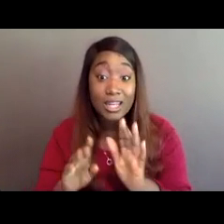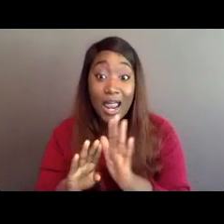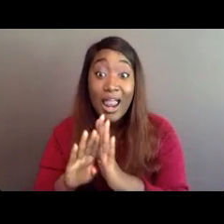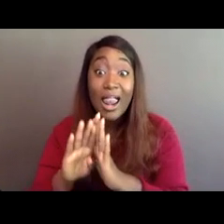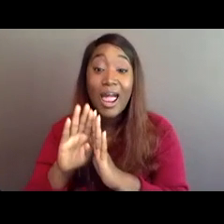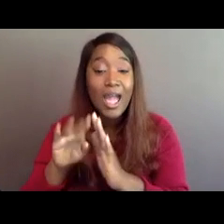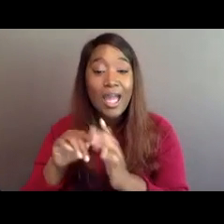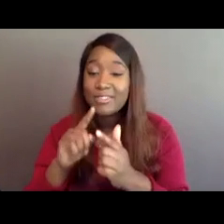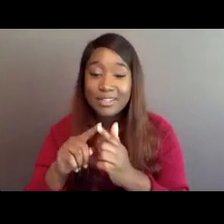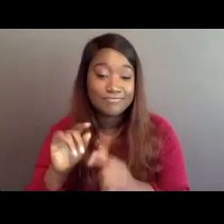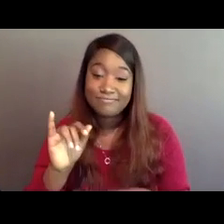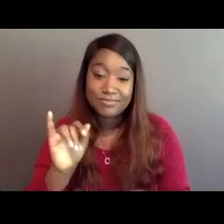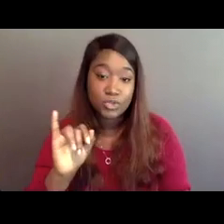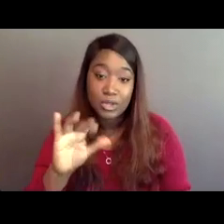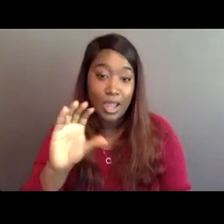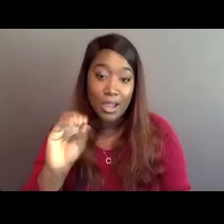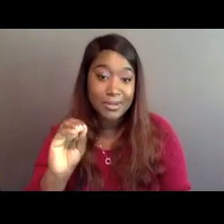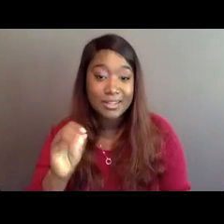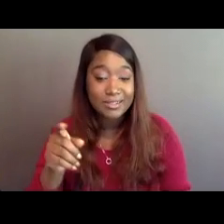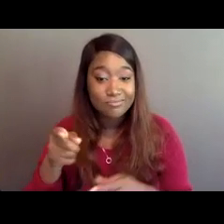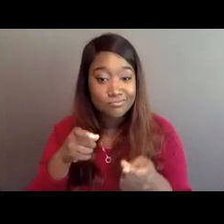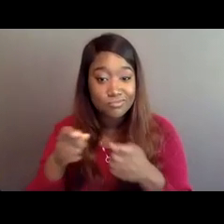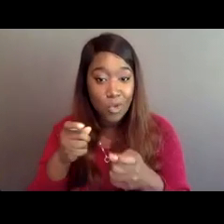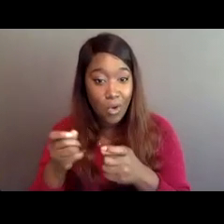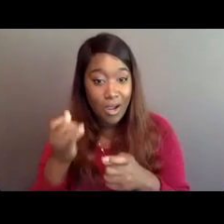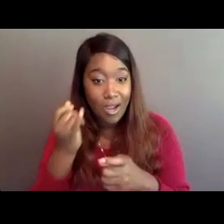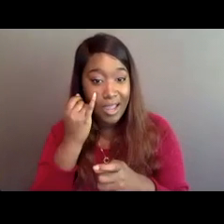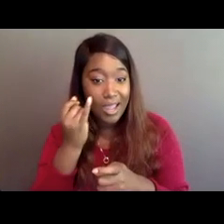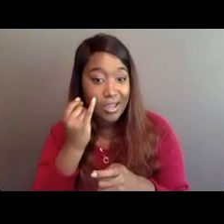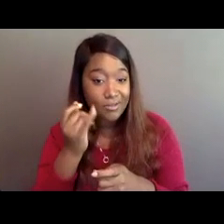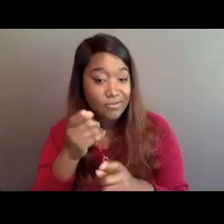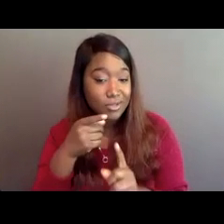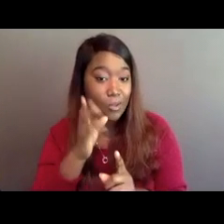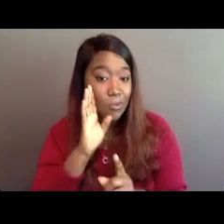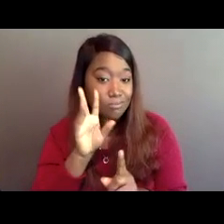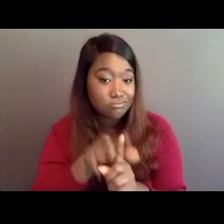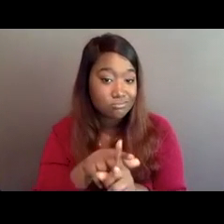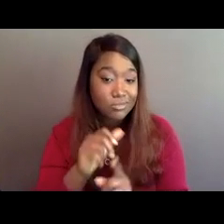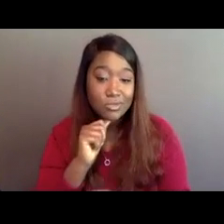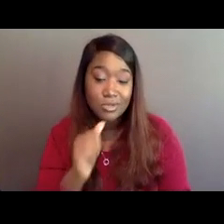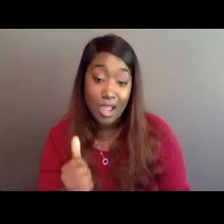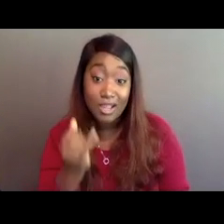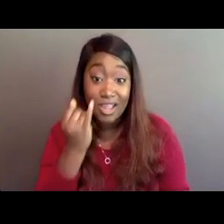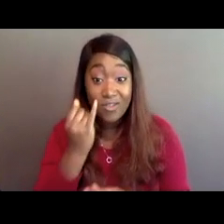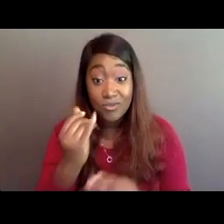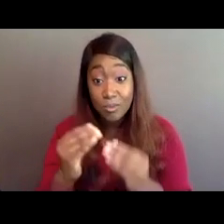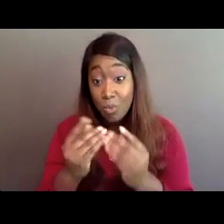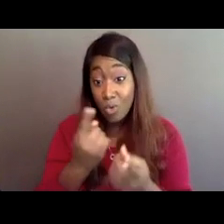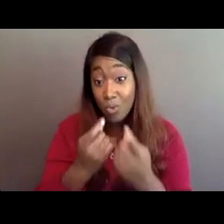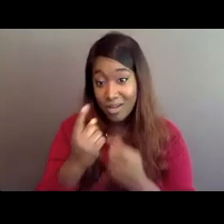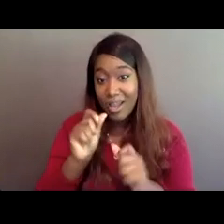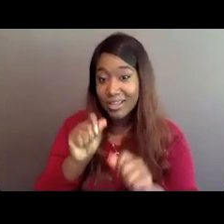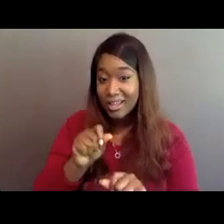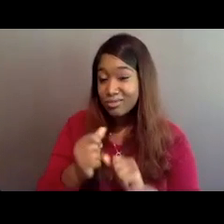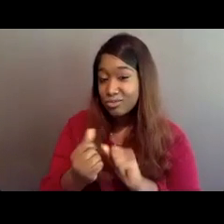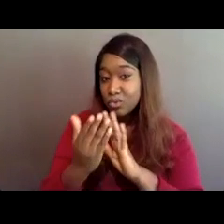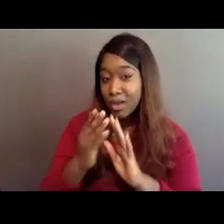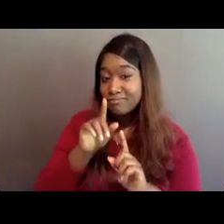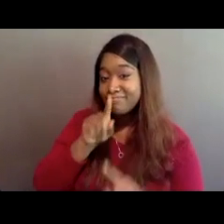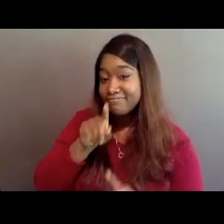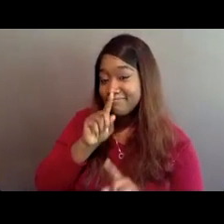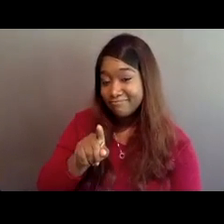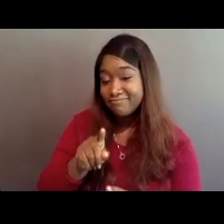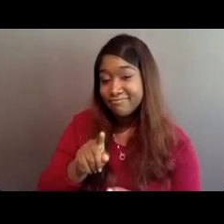companies dictating the return. But if you have more questions about that, I can address that. Let me find